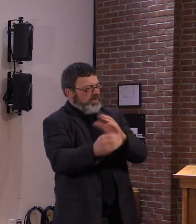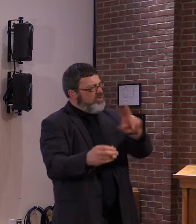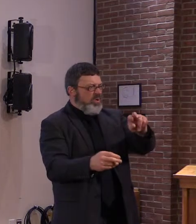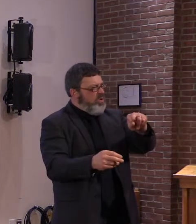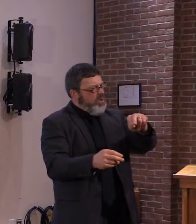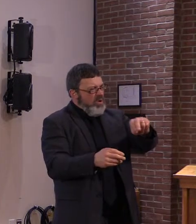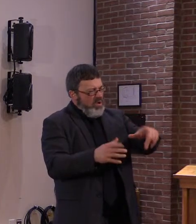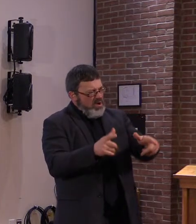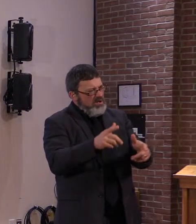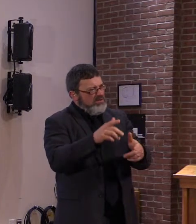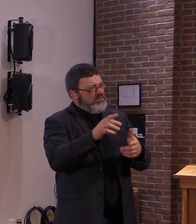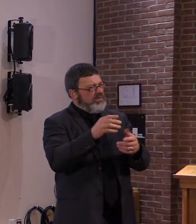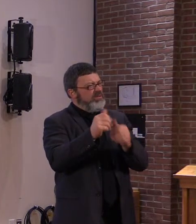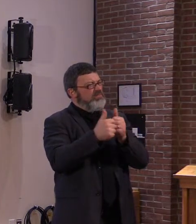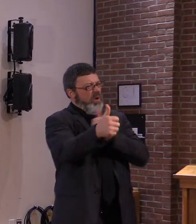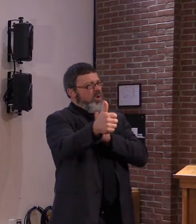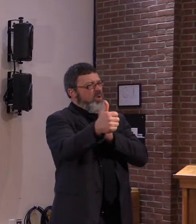Mark, VT Digger.